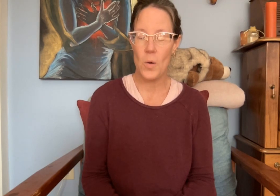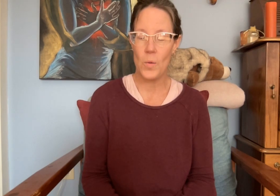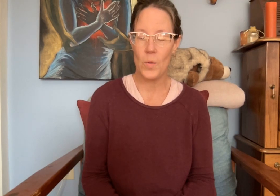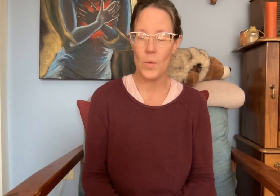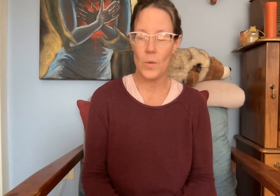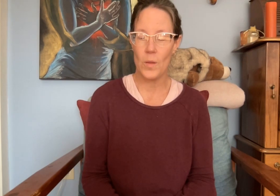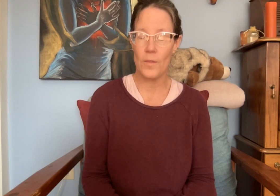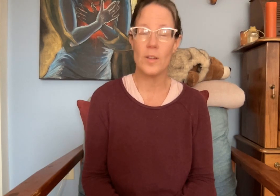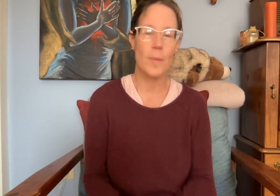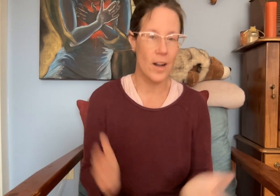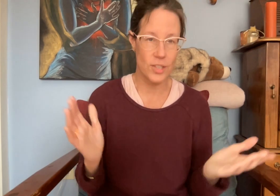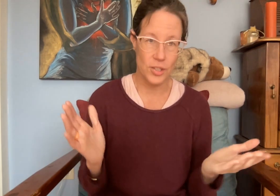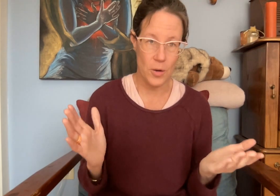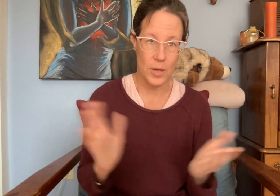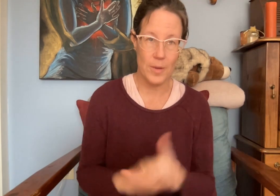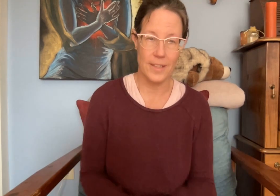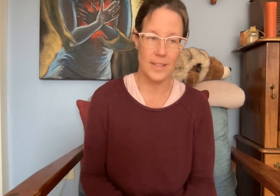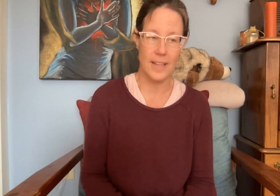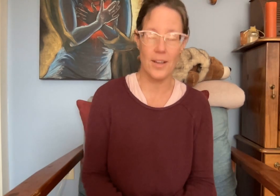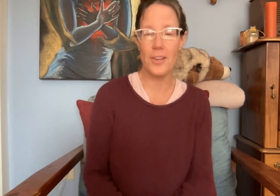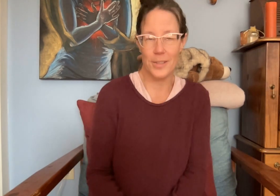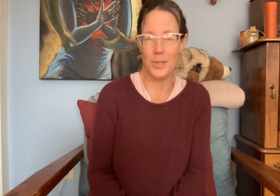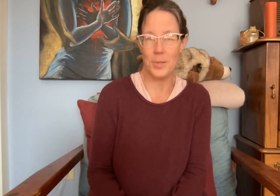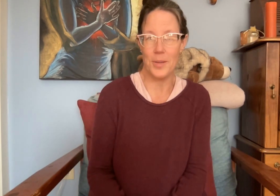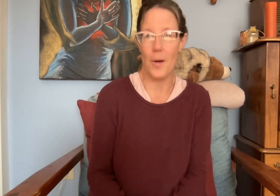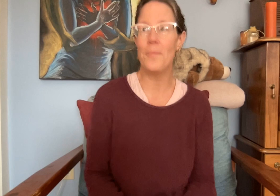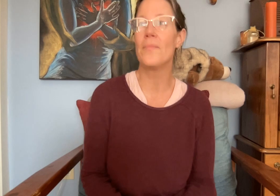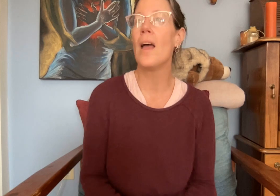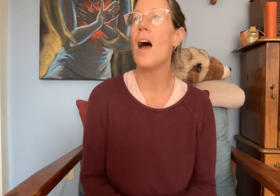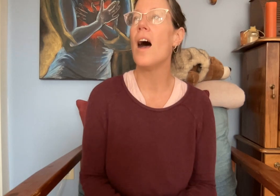So the first part, I'll just show you what the signs are, just so you know.